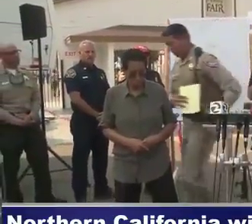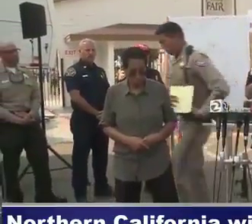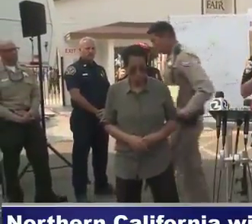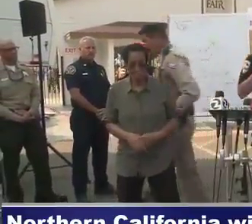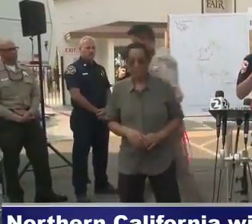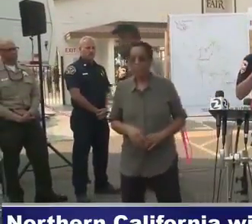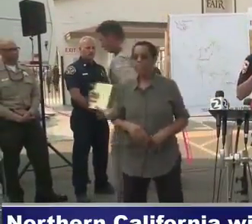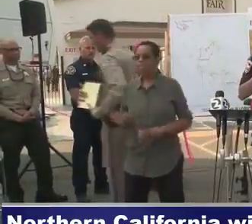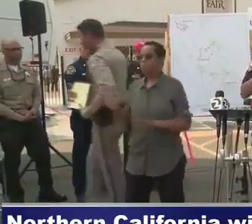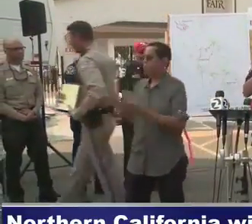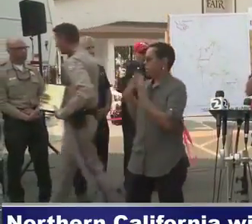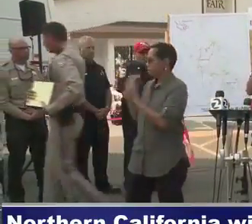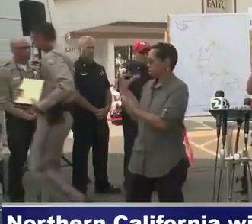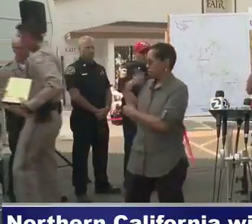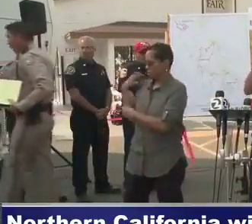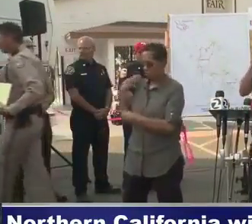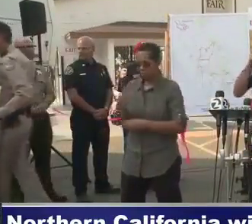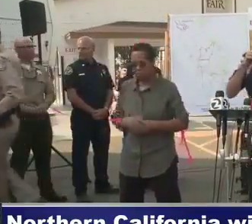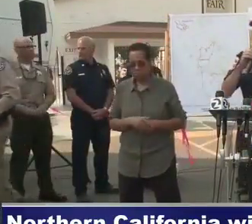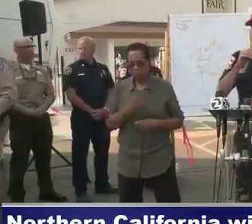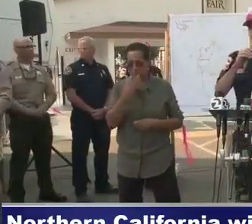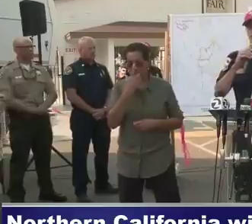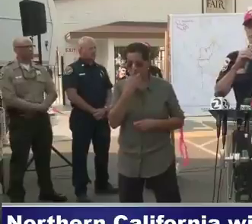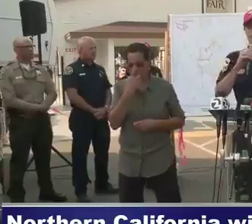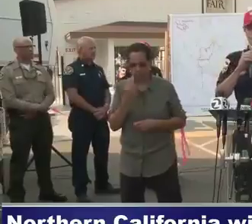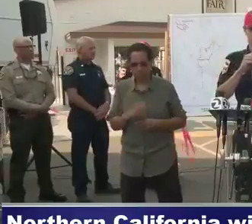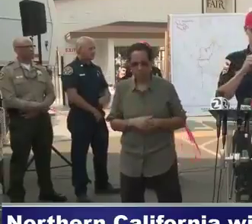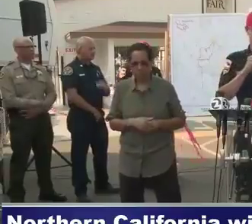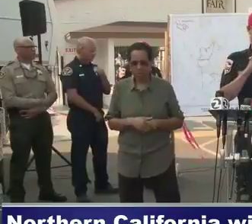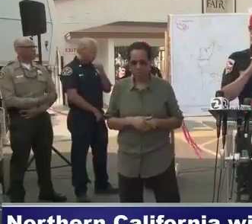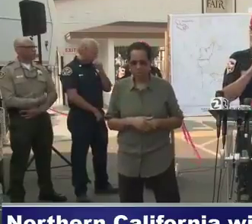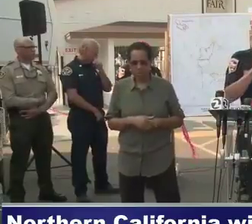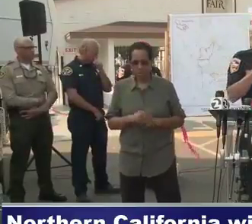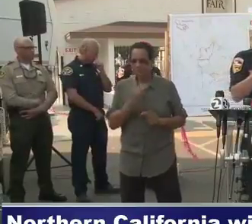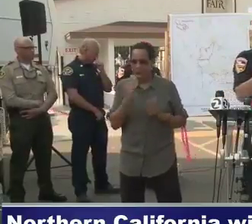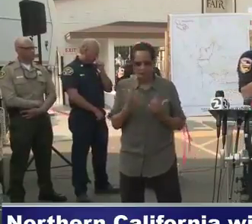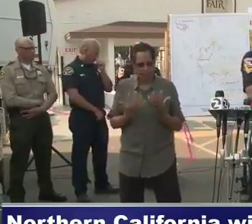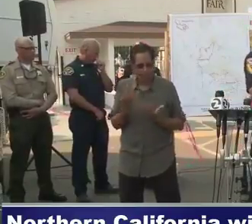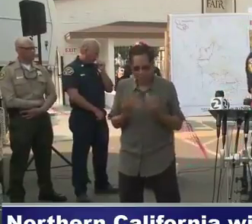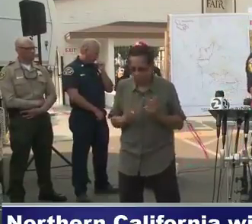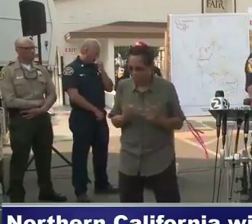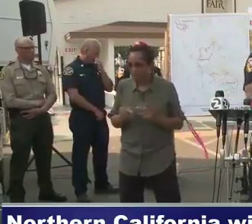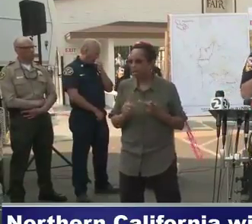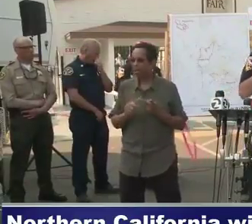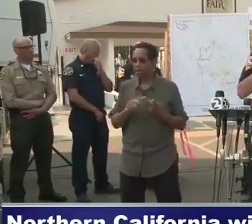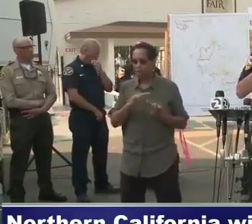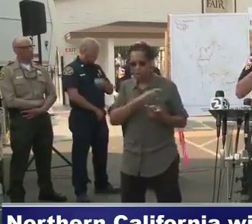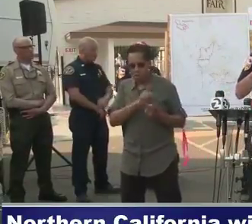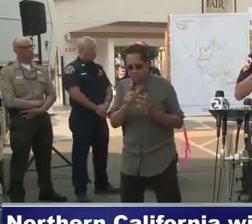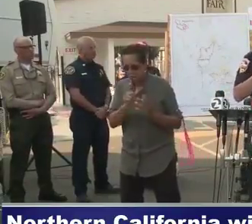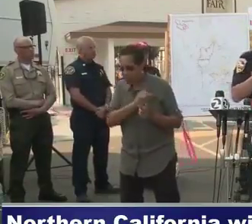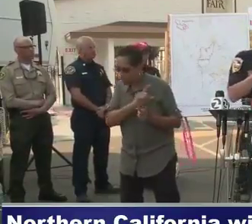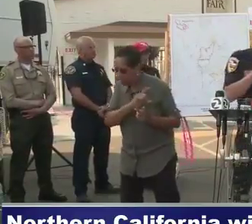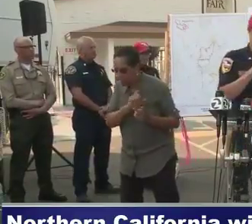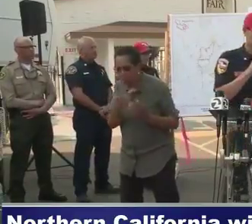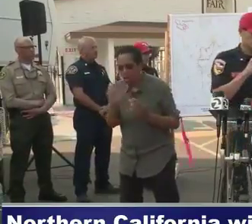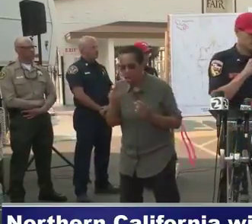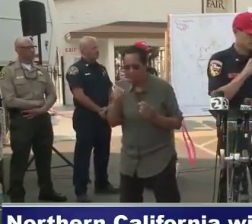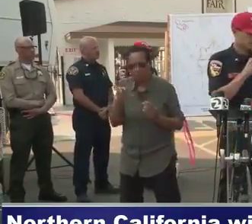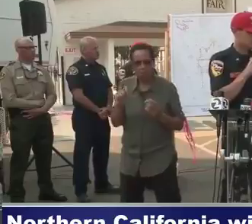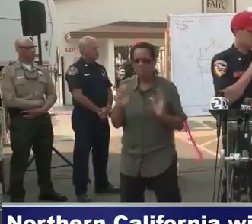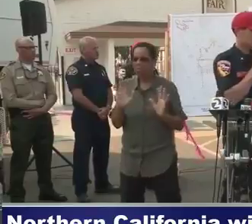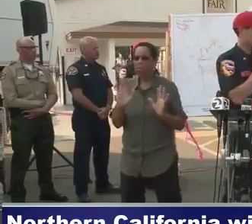Thank you, Commander. In addition to the fire and law enforcement personnel, this incident has obviously affected a large swath of the county.